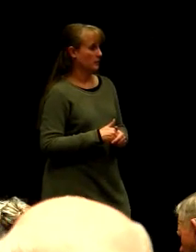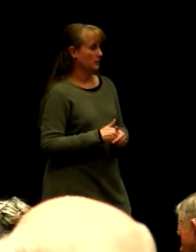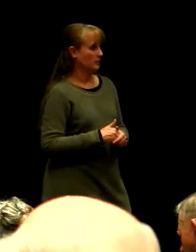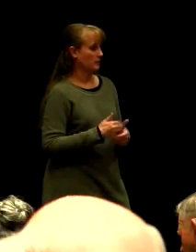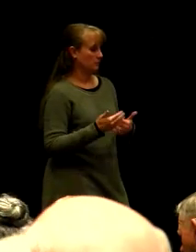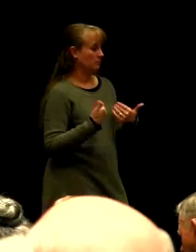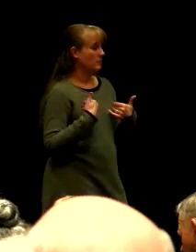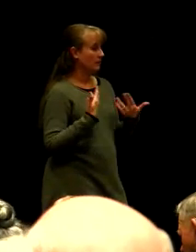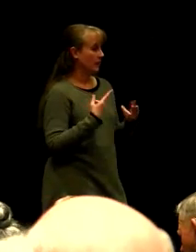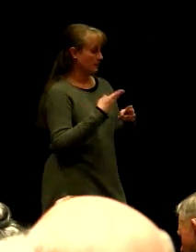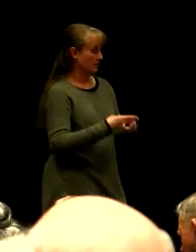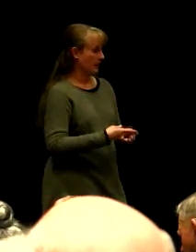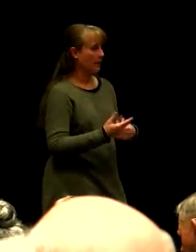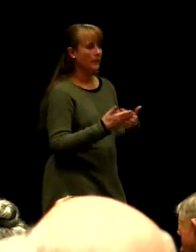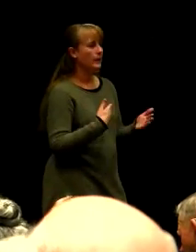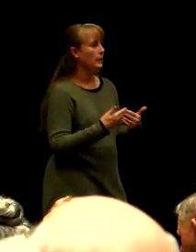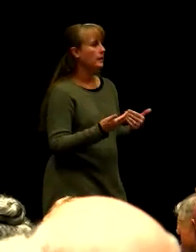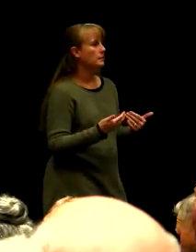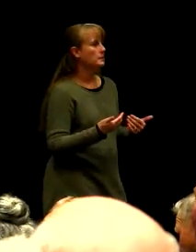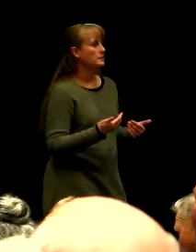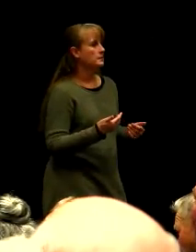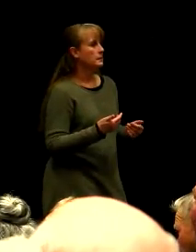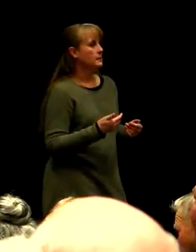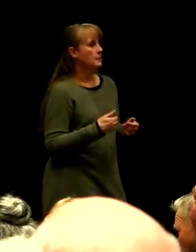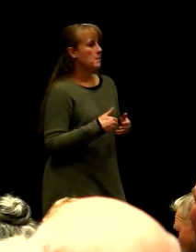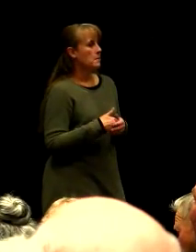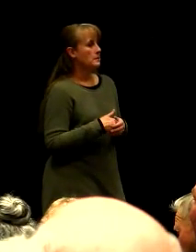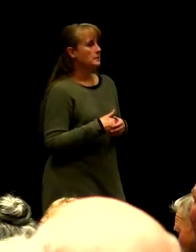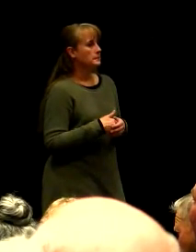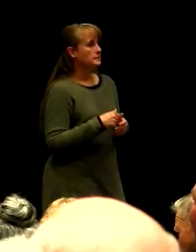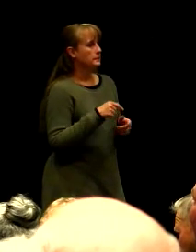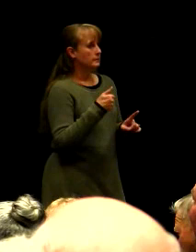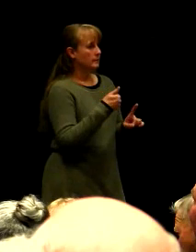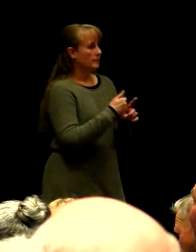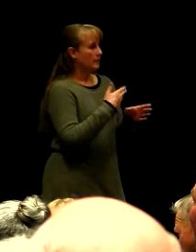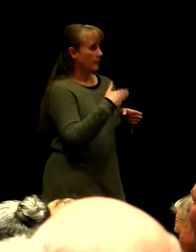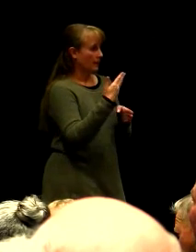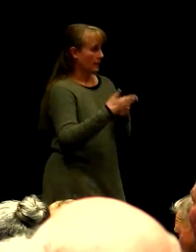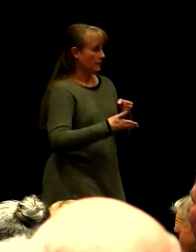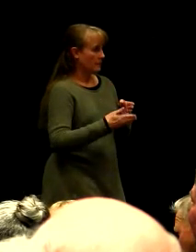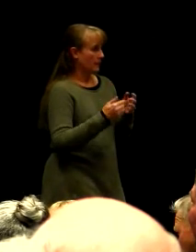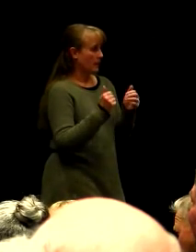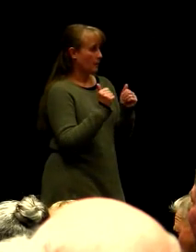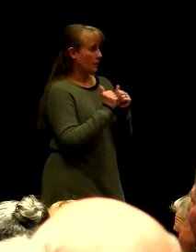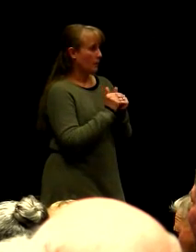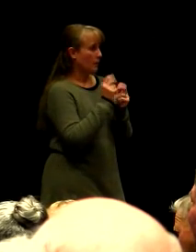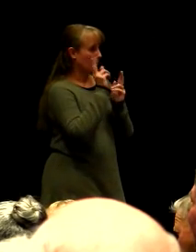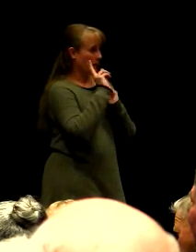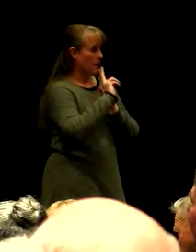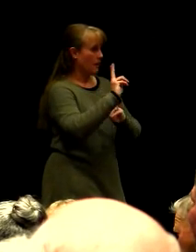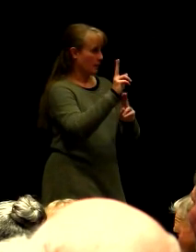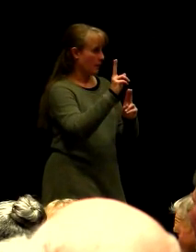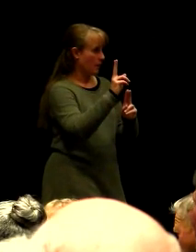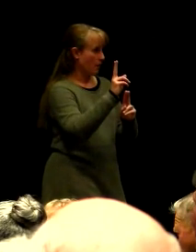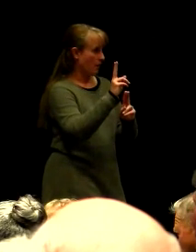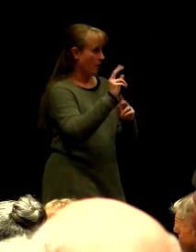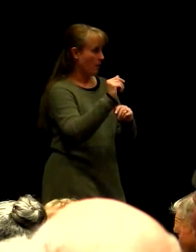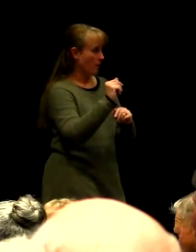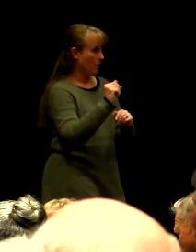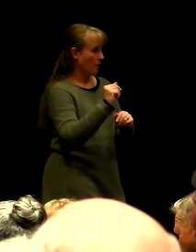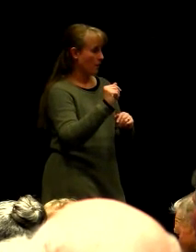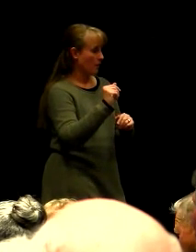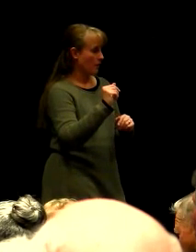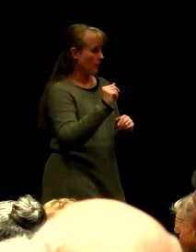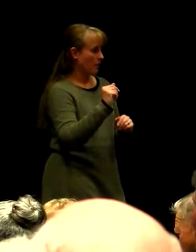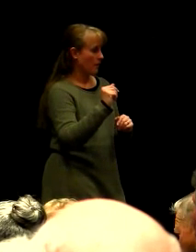given a name. Anyway, it ends up with our hero